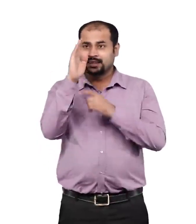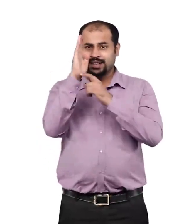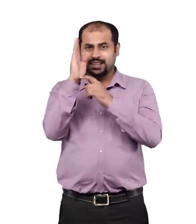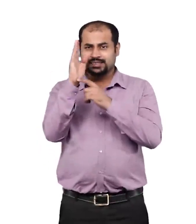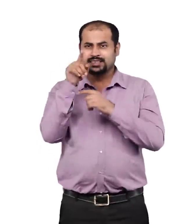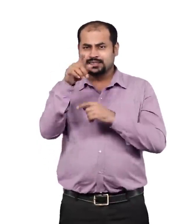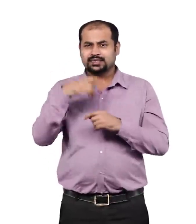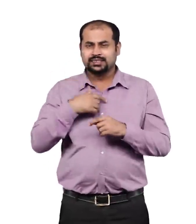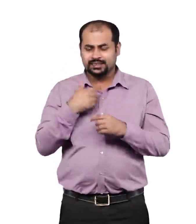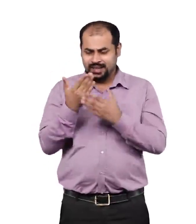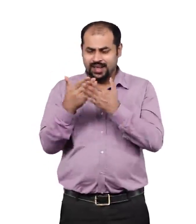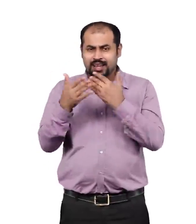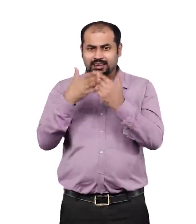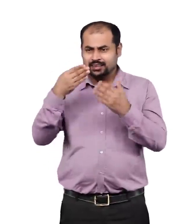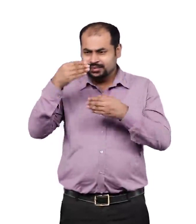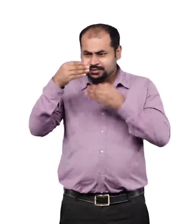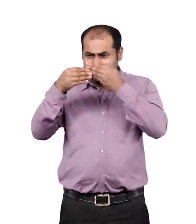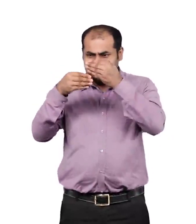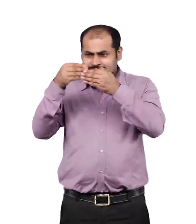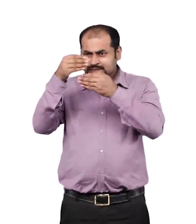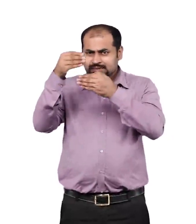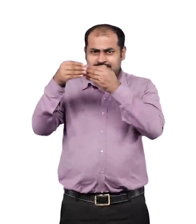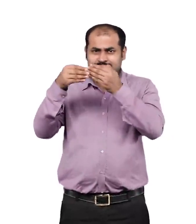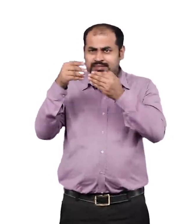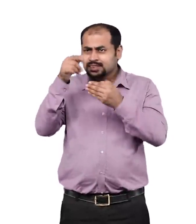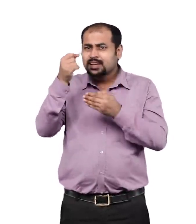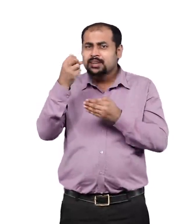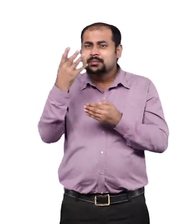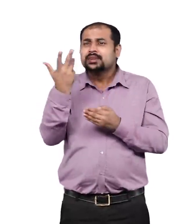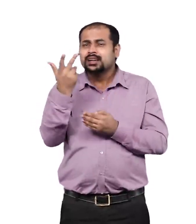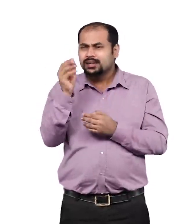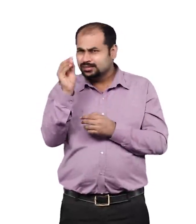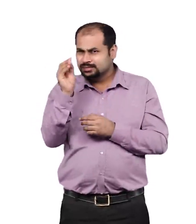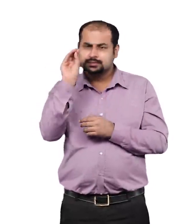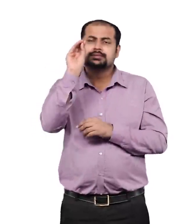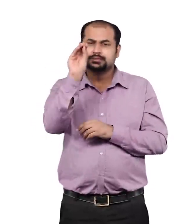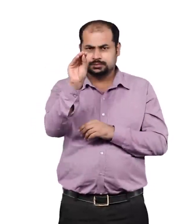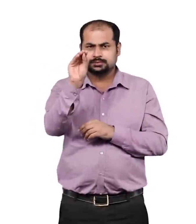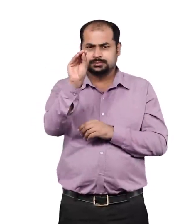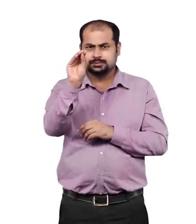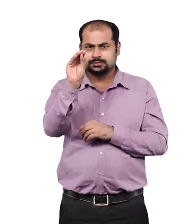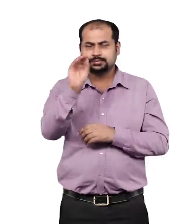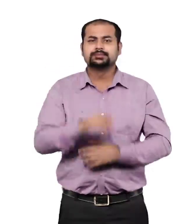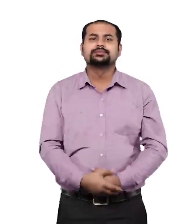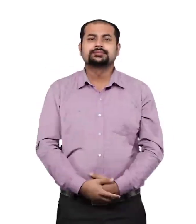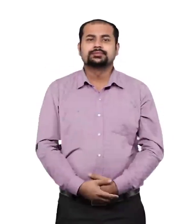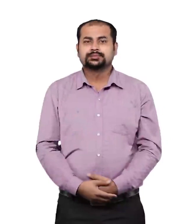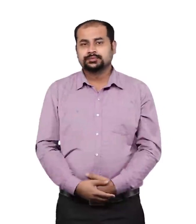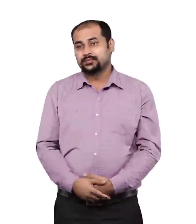dash, fingers. Column 3, my result, dash, fingers.